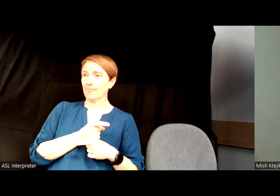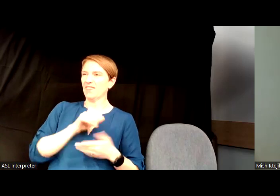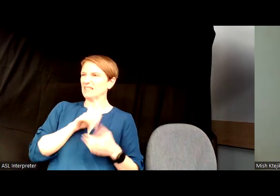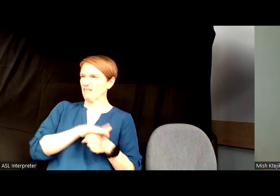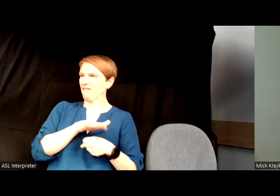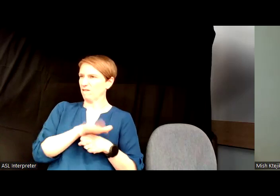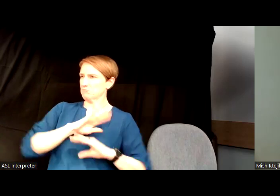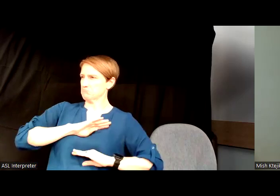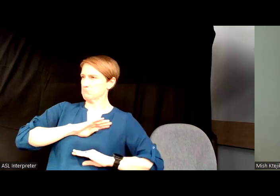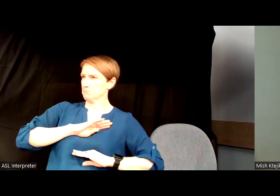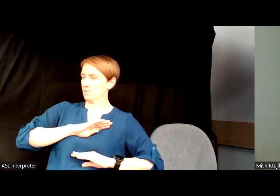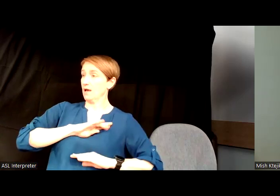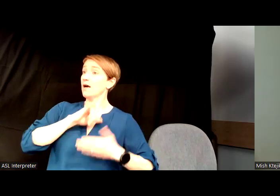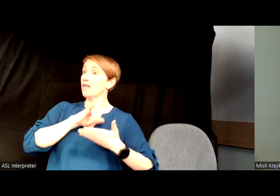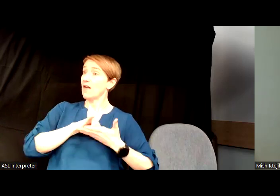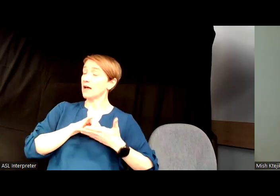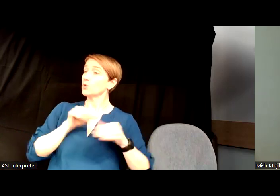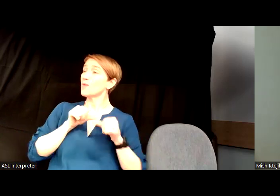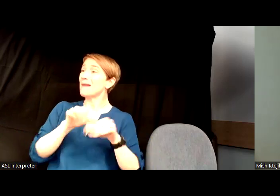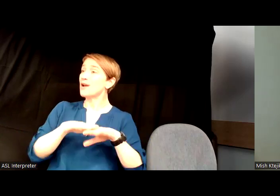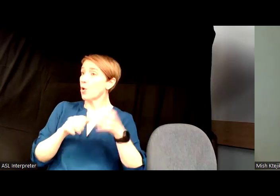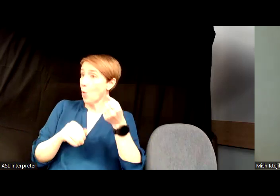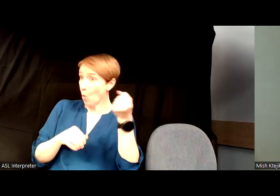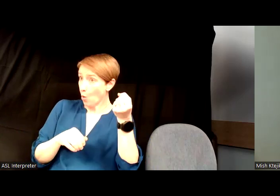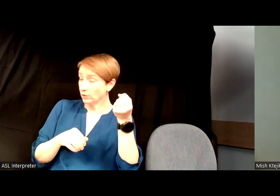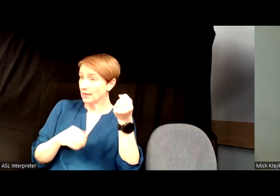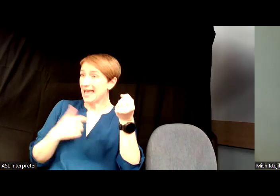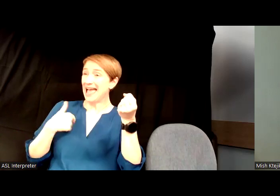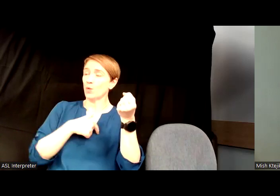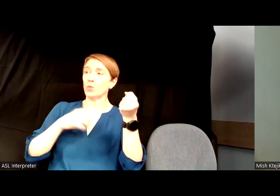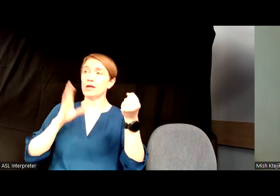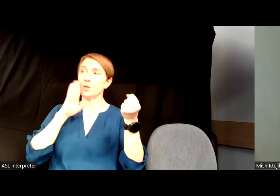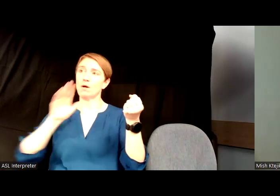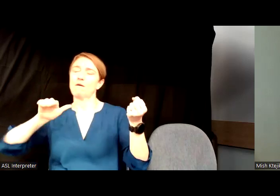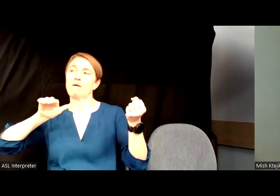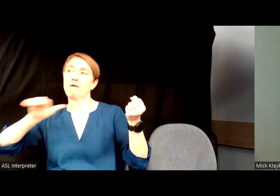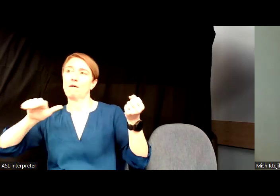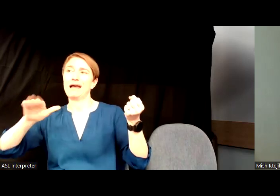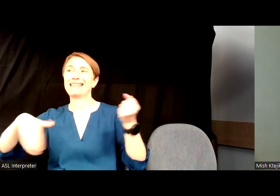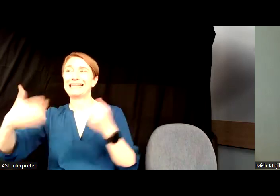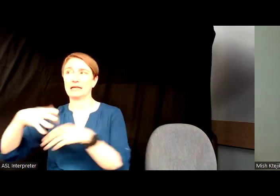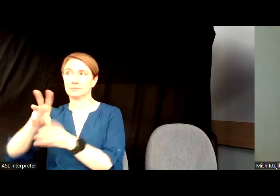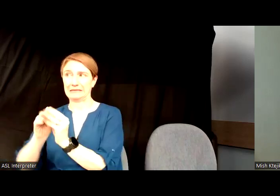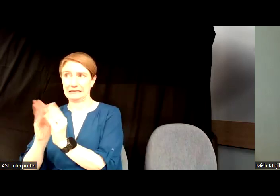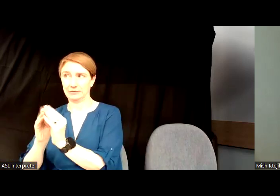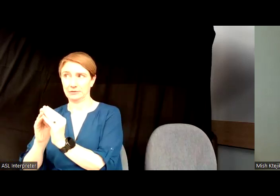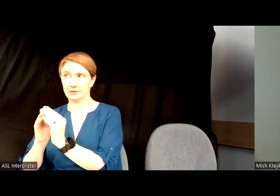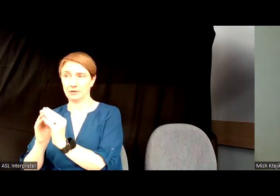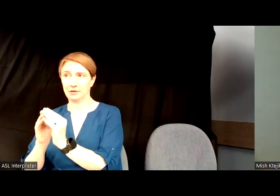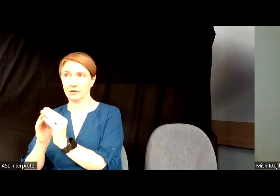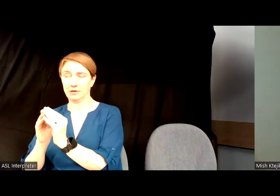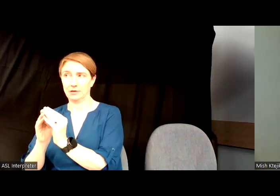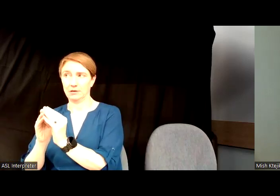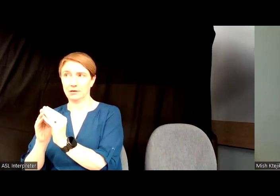enough. And then it would remain on hold and we would be able to give you further information at the next meeting as